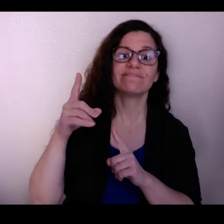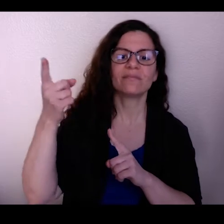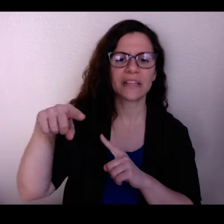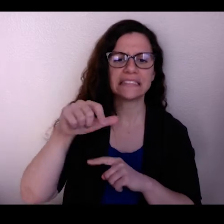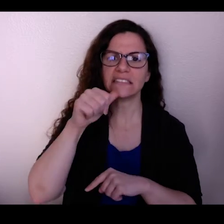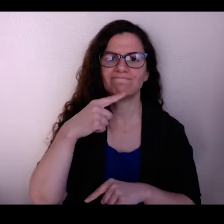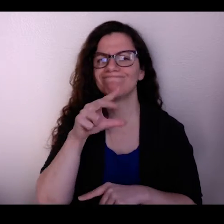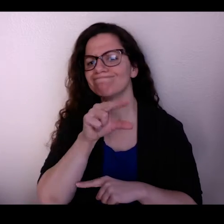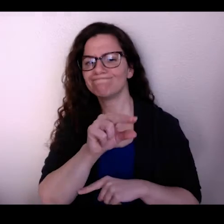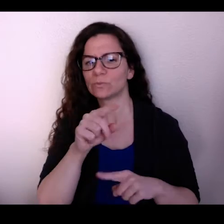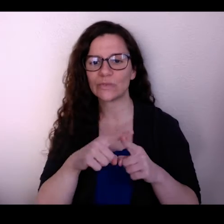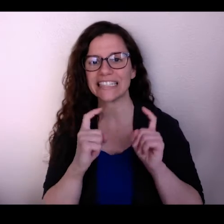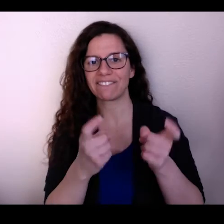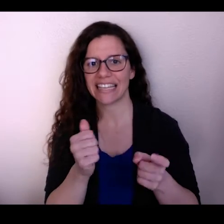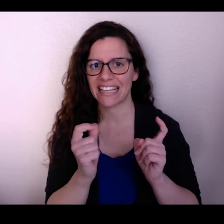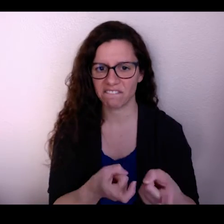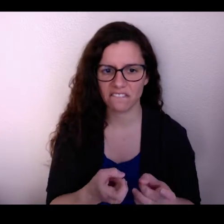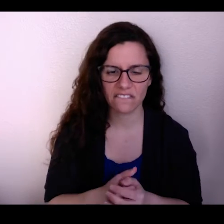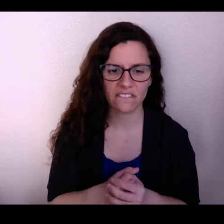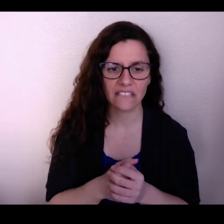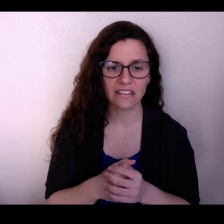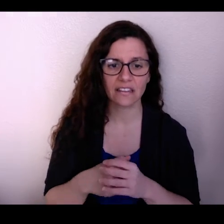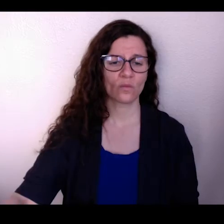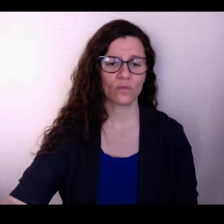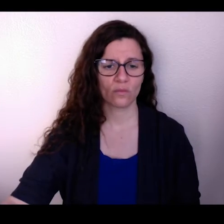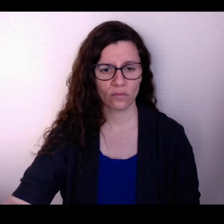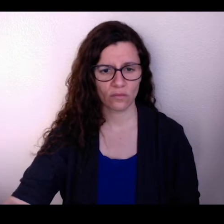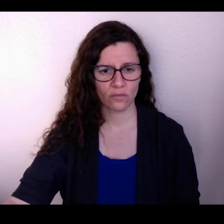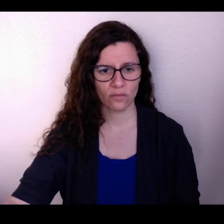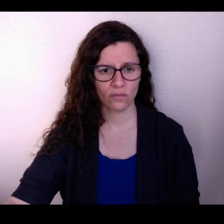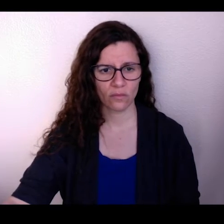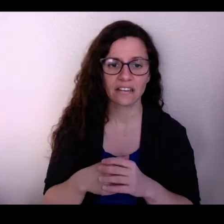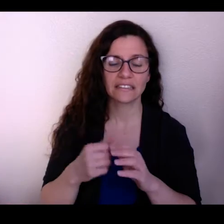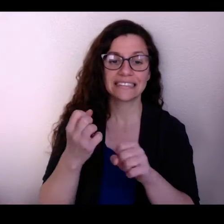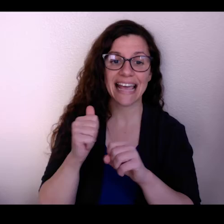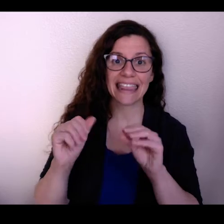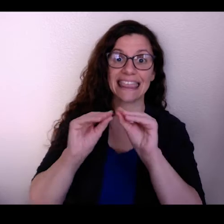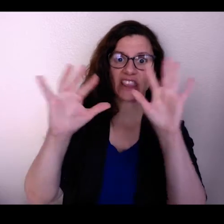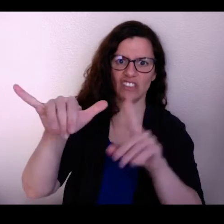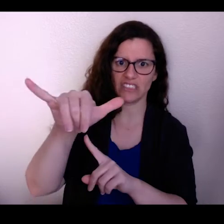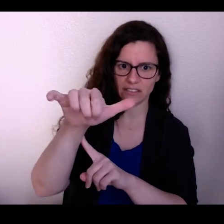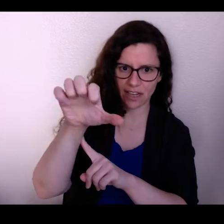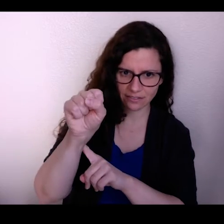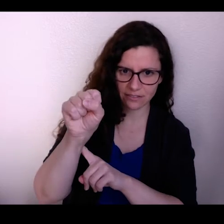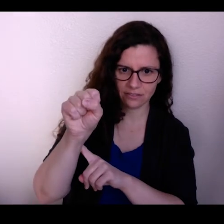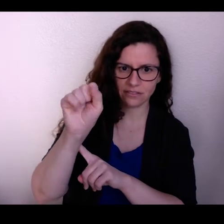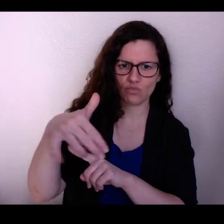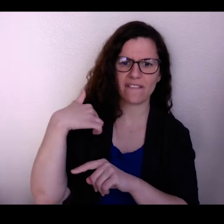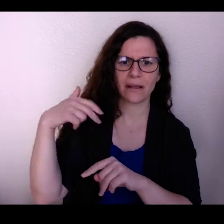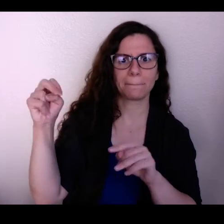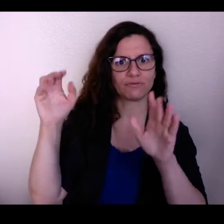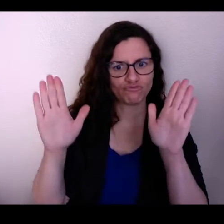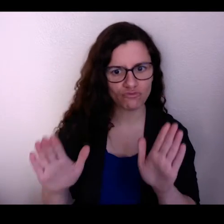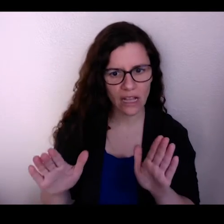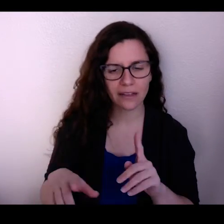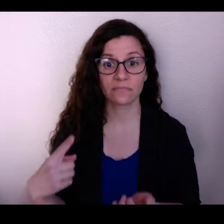did. And they didn't say no to the gift. Now, getting a clear yes, that would have been